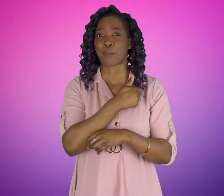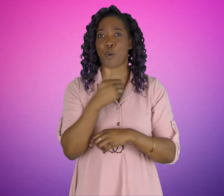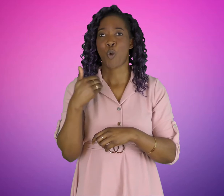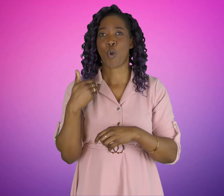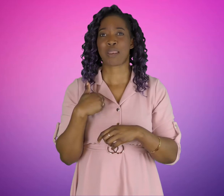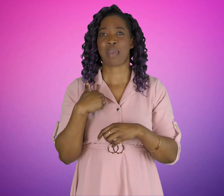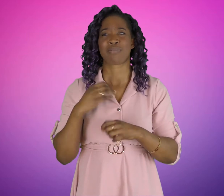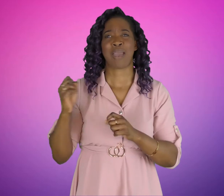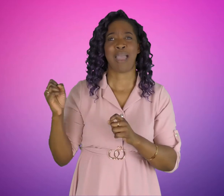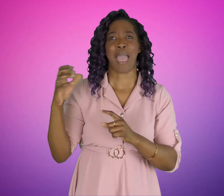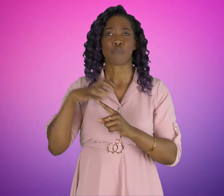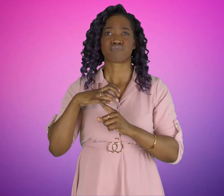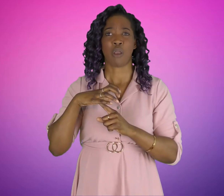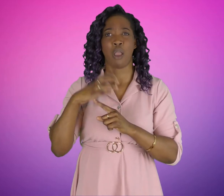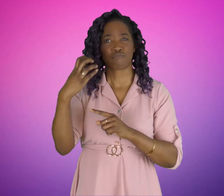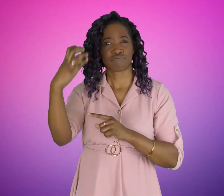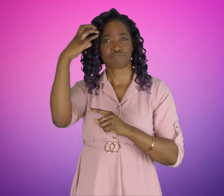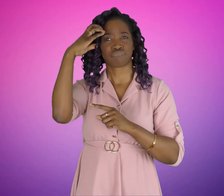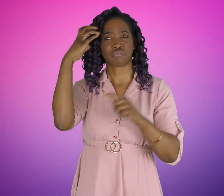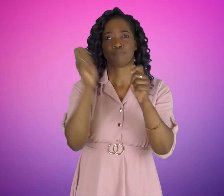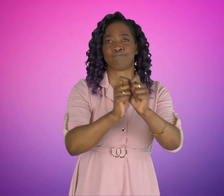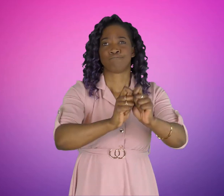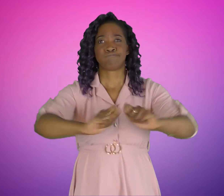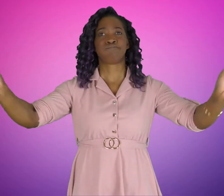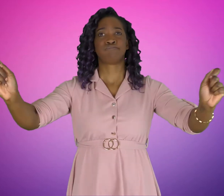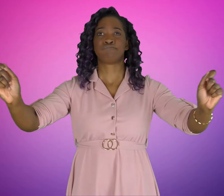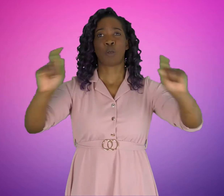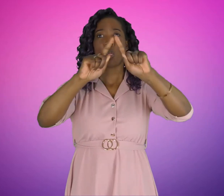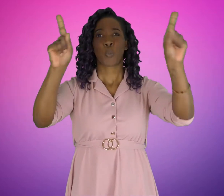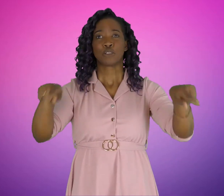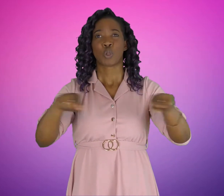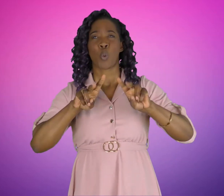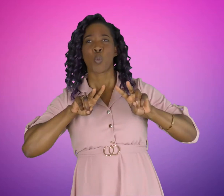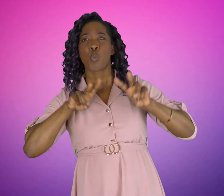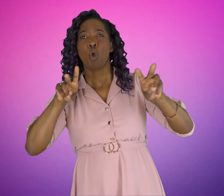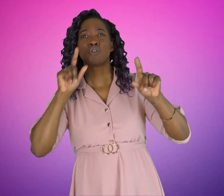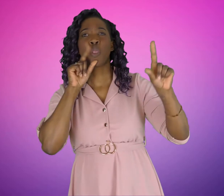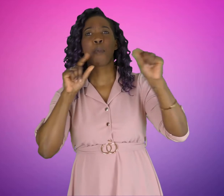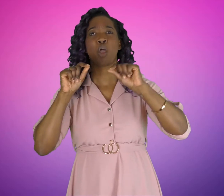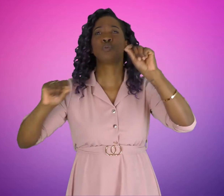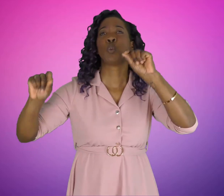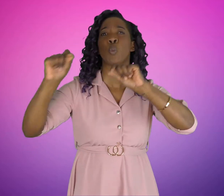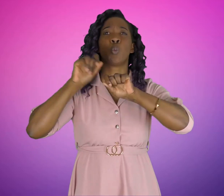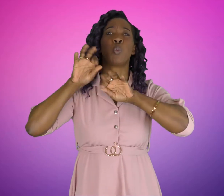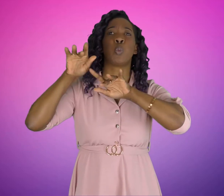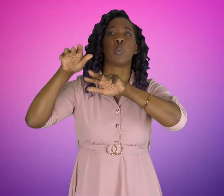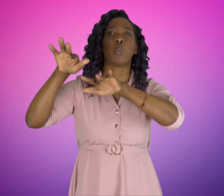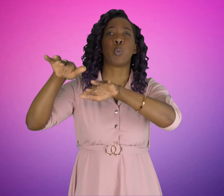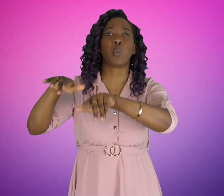This fine morning, the emperor threw open his chamber windows and watched the birds flutter past his castle walls, down